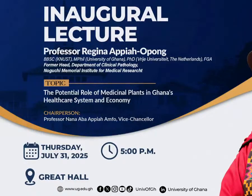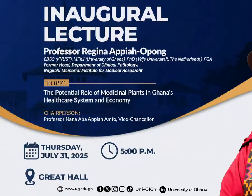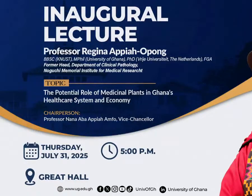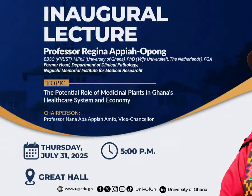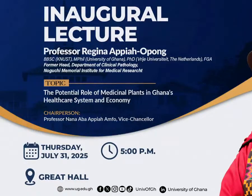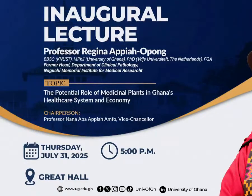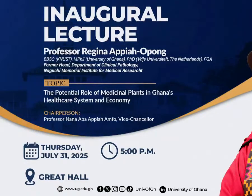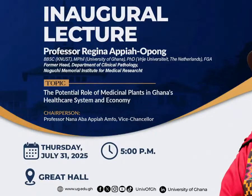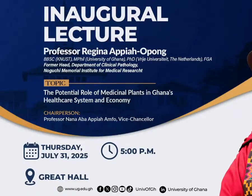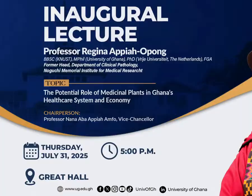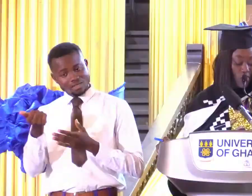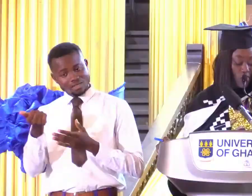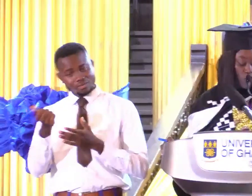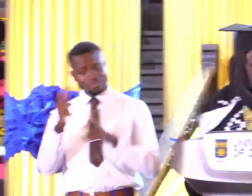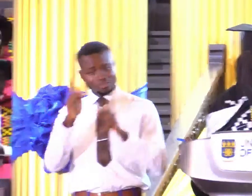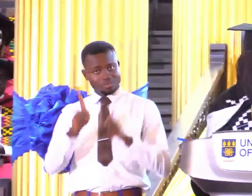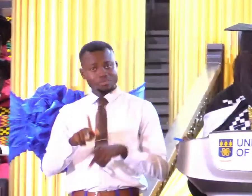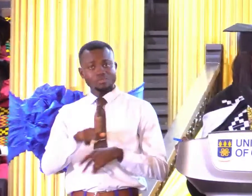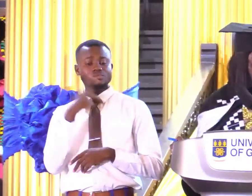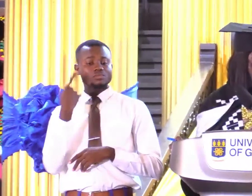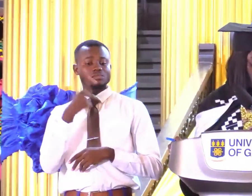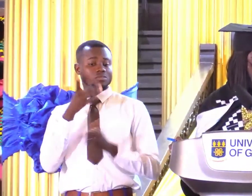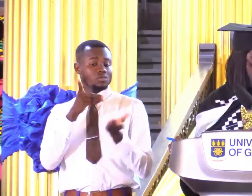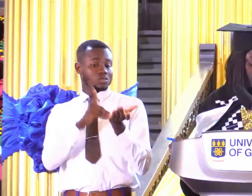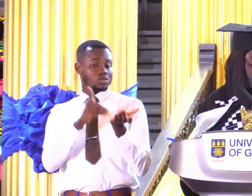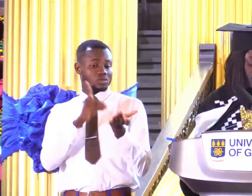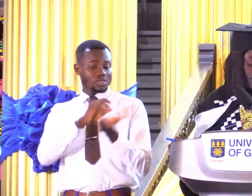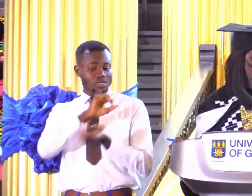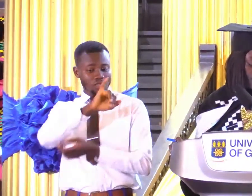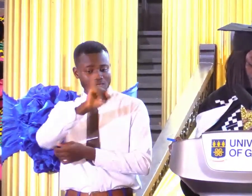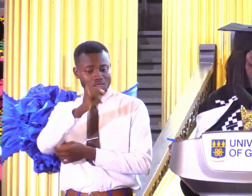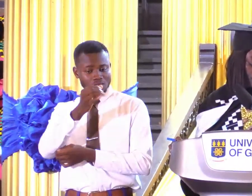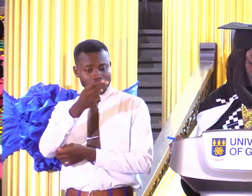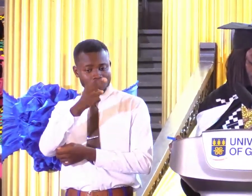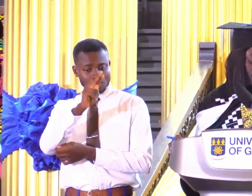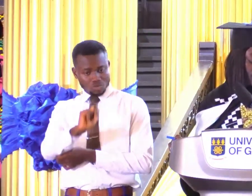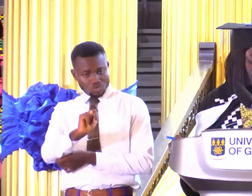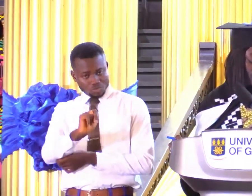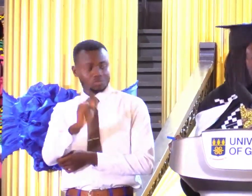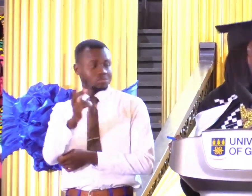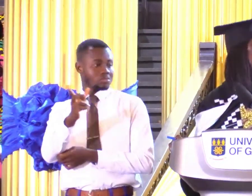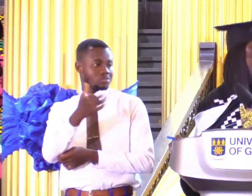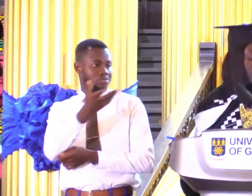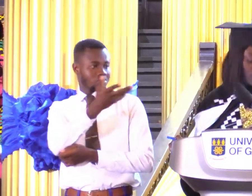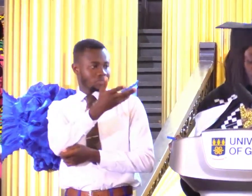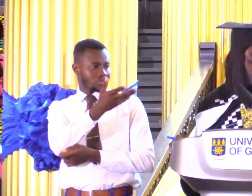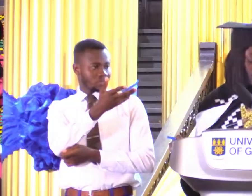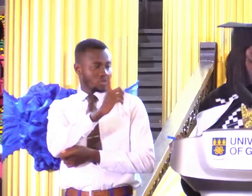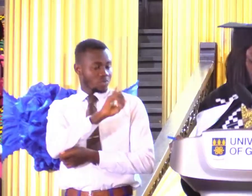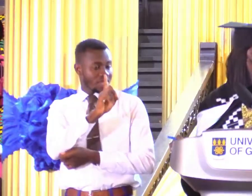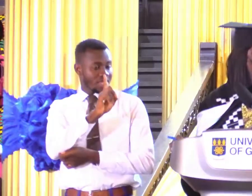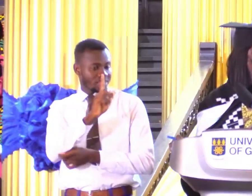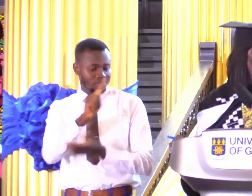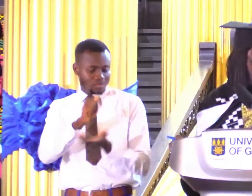Very Reverend Dr. and Mrs. John Abedu Kwashi, Trinity United Church.